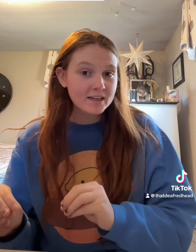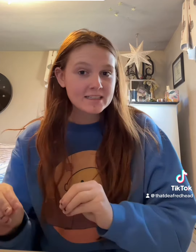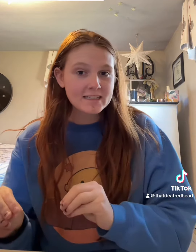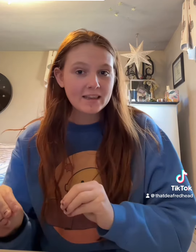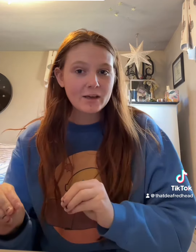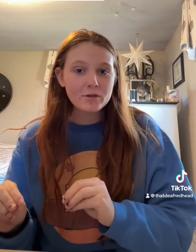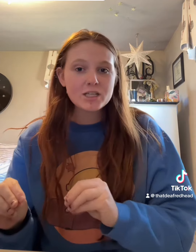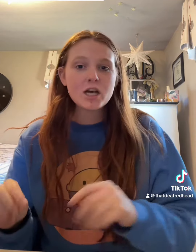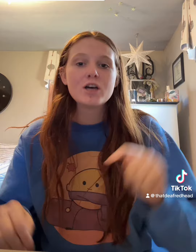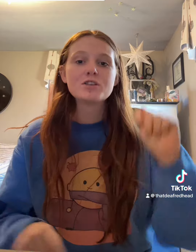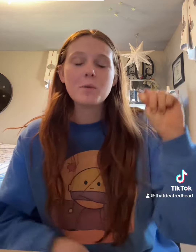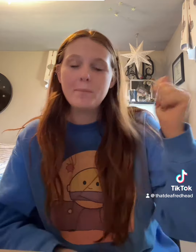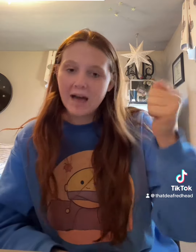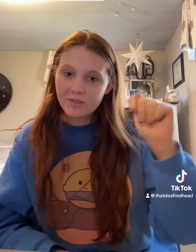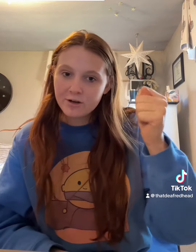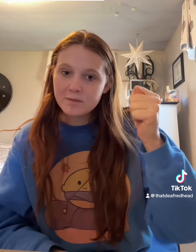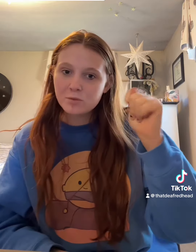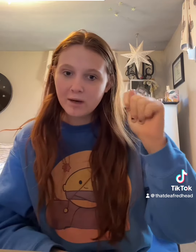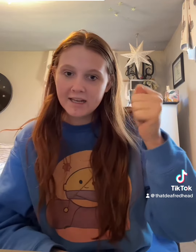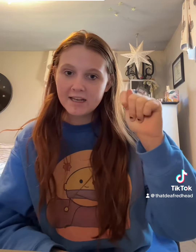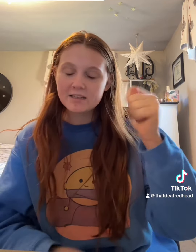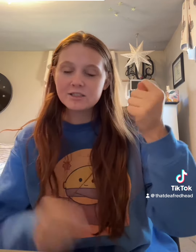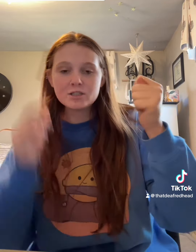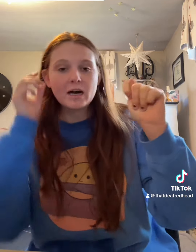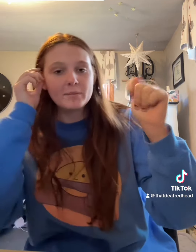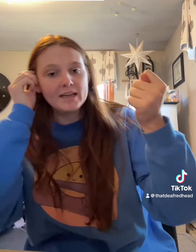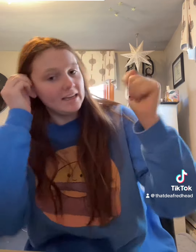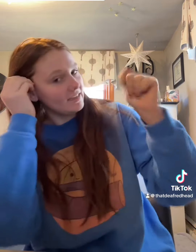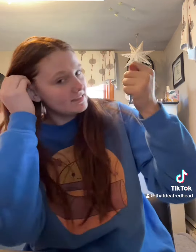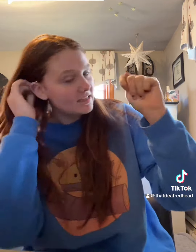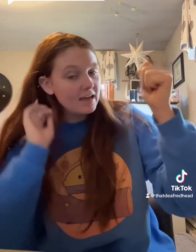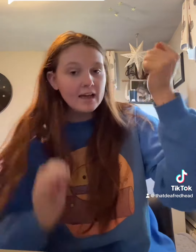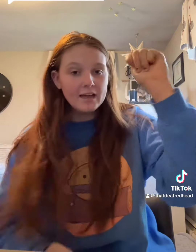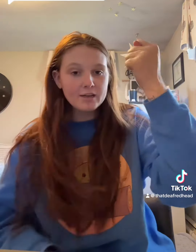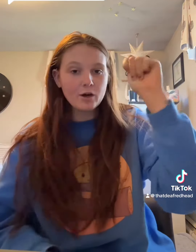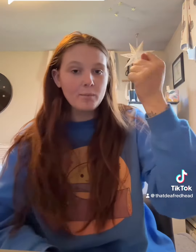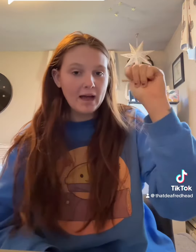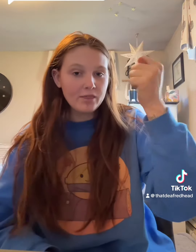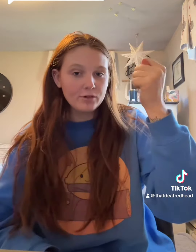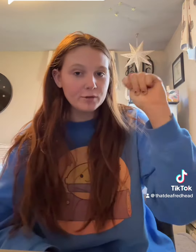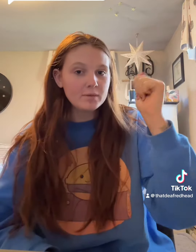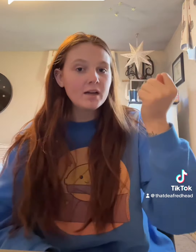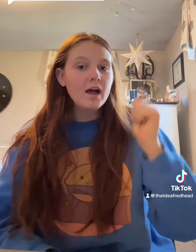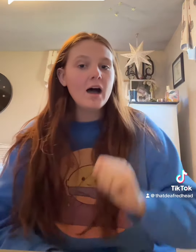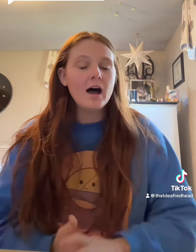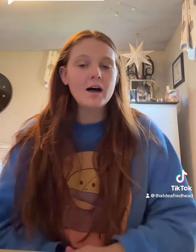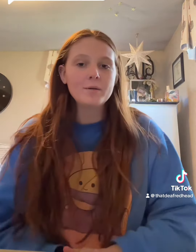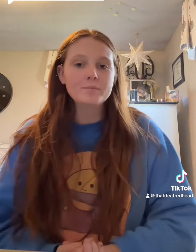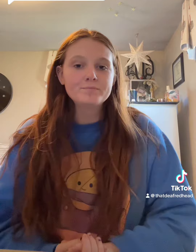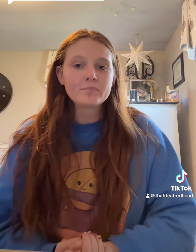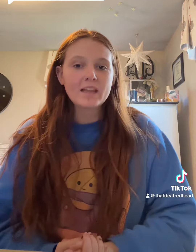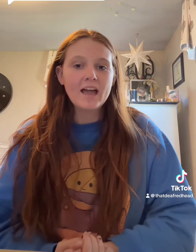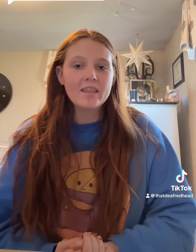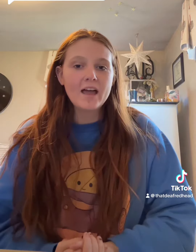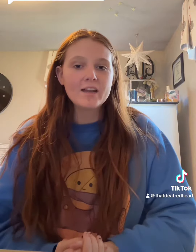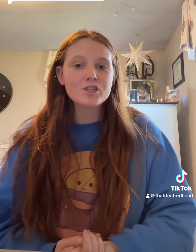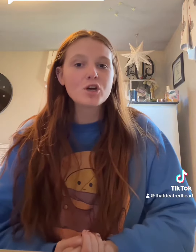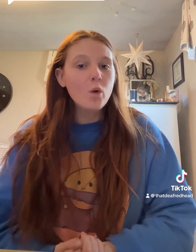Sign Language. So bathroom is one hand, it's your dominant hand, and you go bathroom. And then